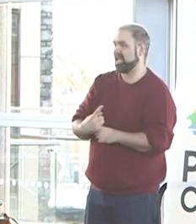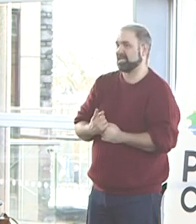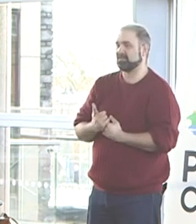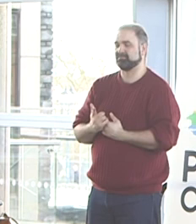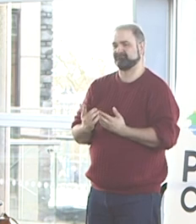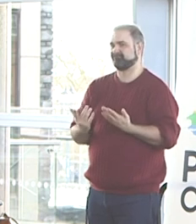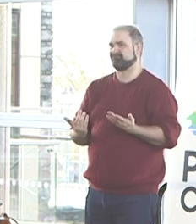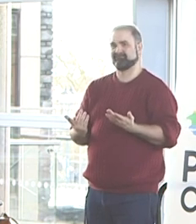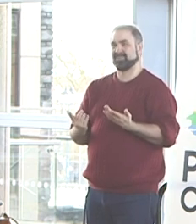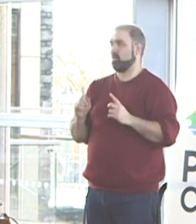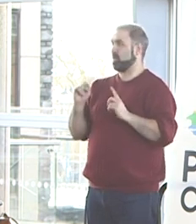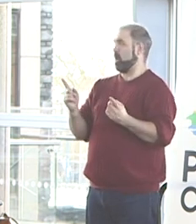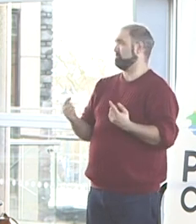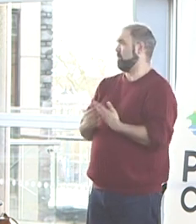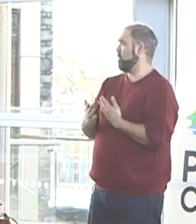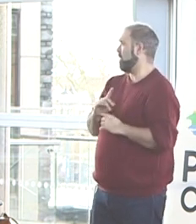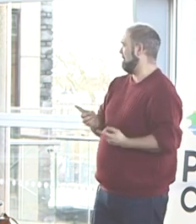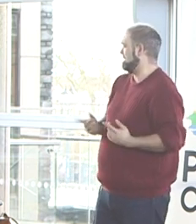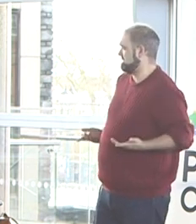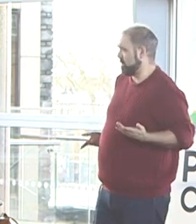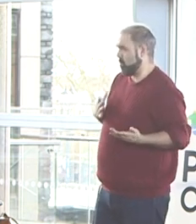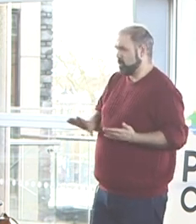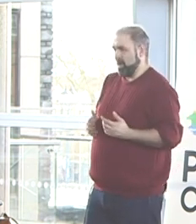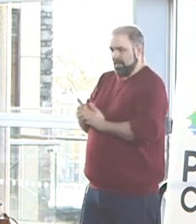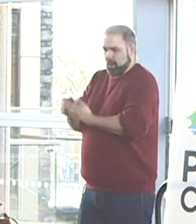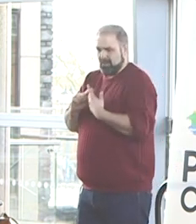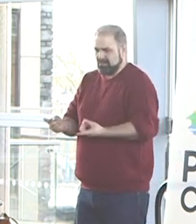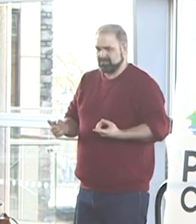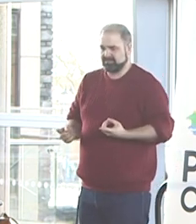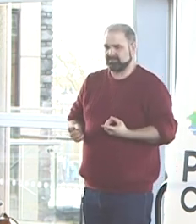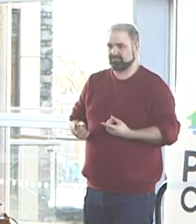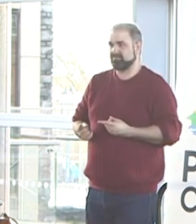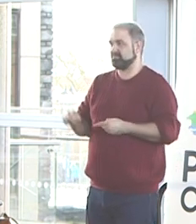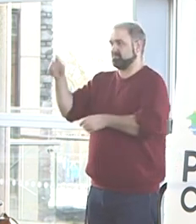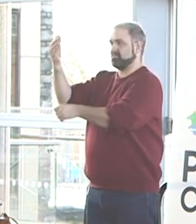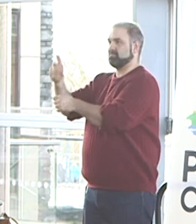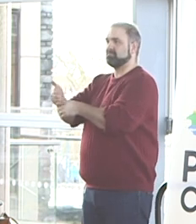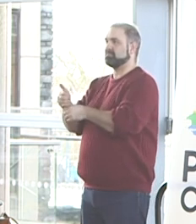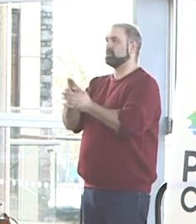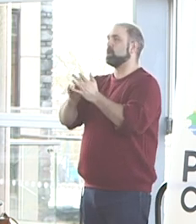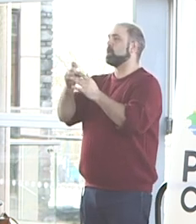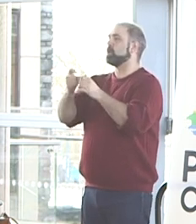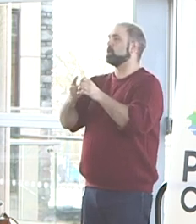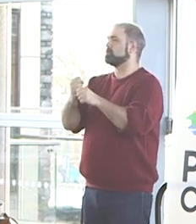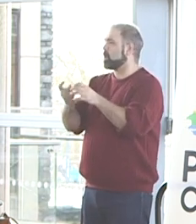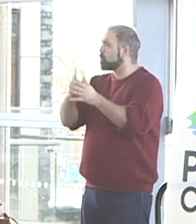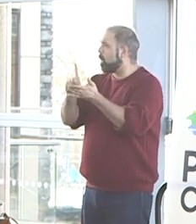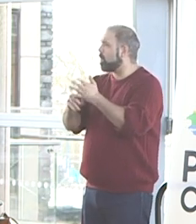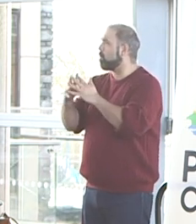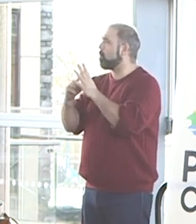there is really very little more we can do. I think those countries, the work that ILGA's doing, we mentioned Nigel Warner earlier, he's one of